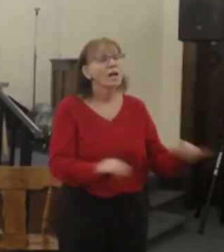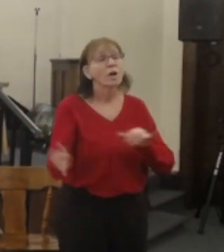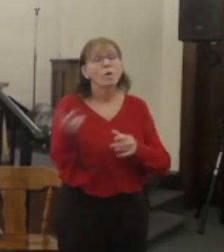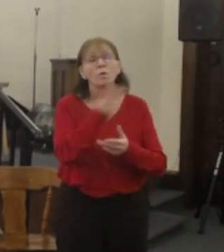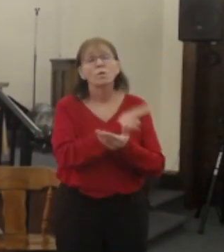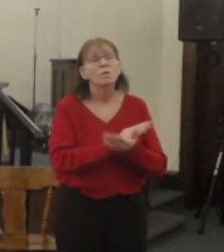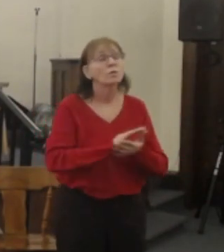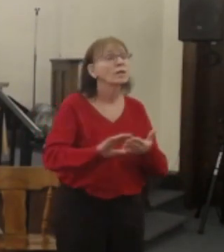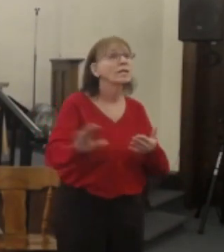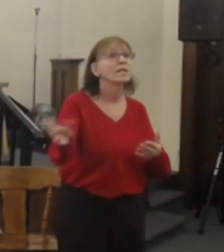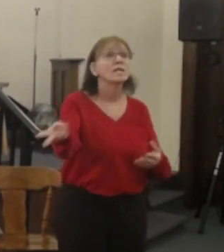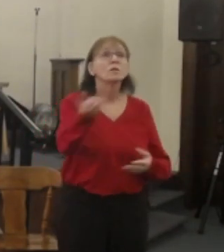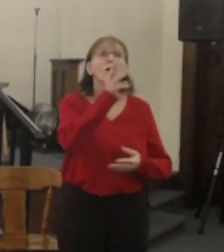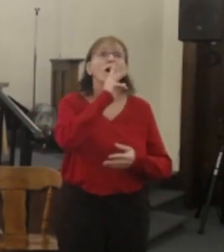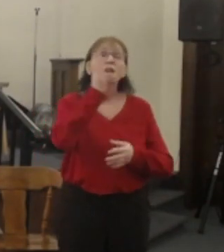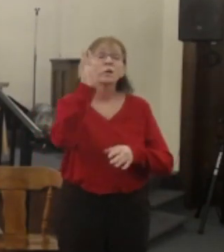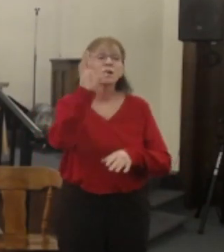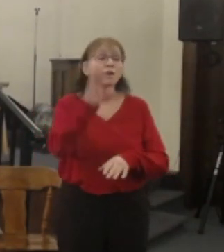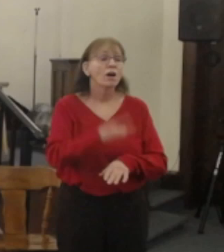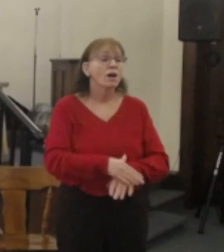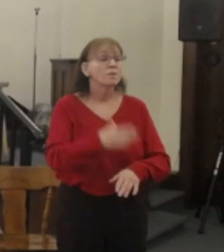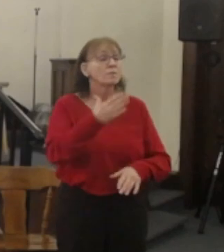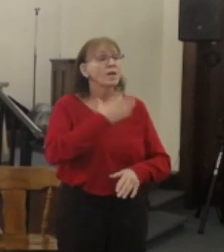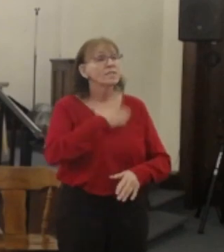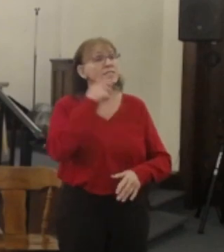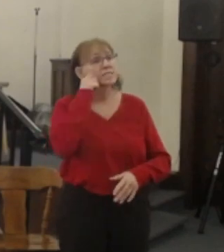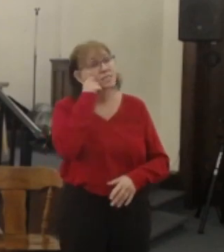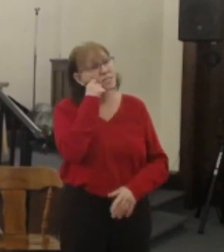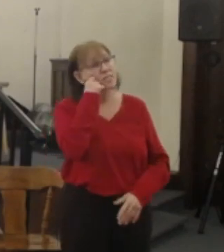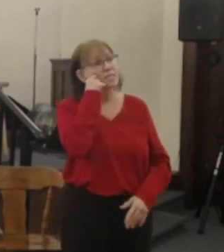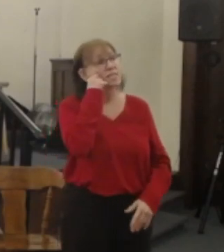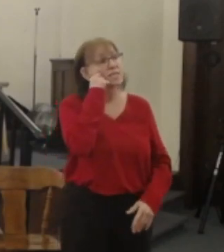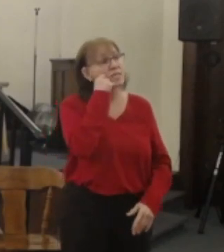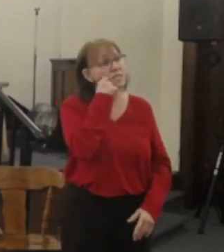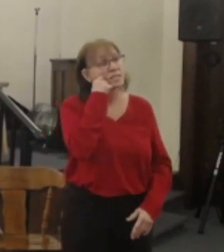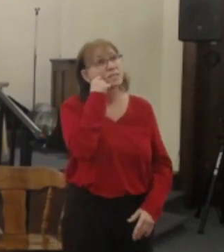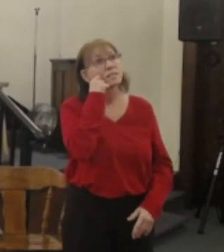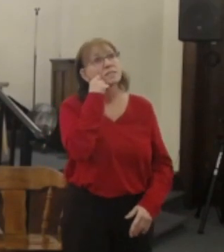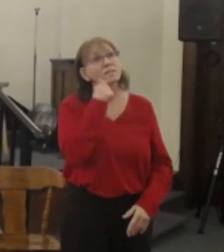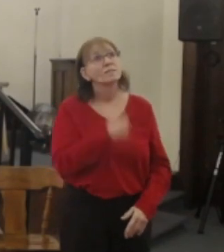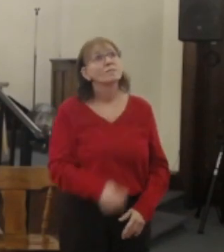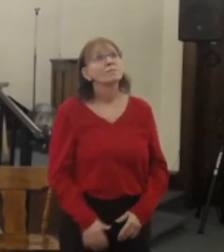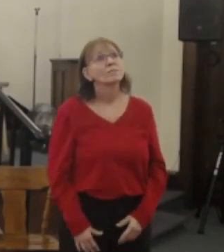Like holy water on my skin.